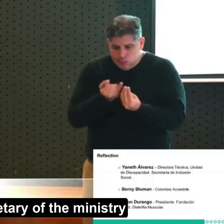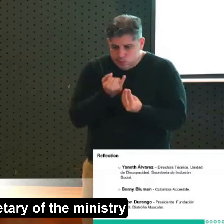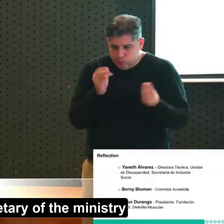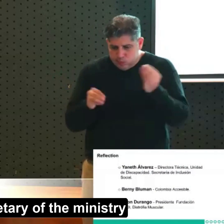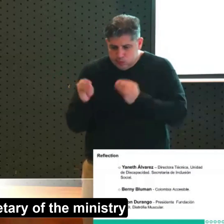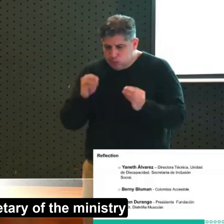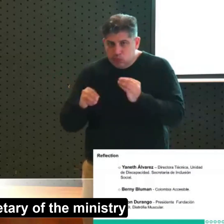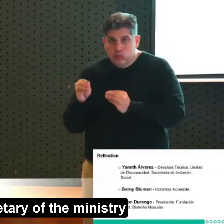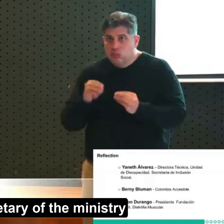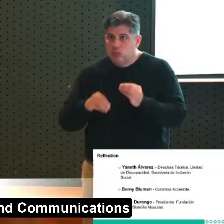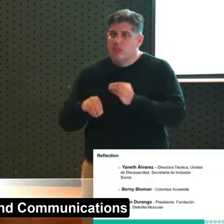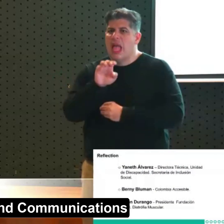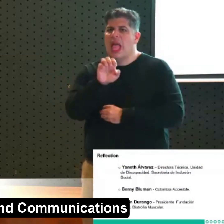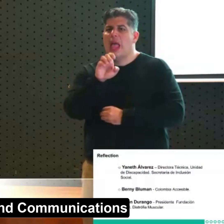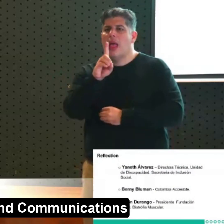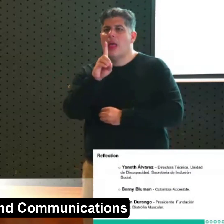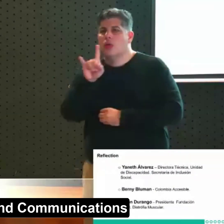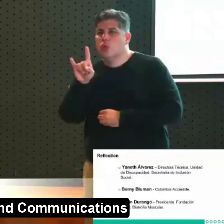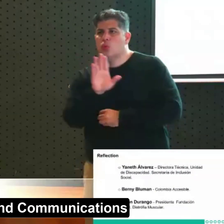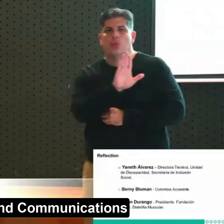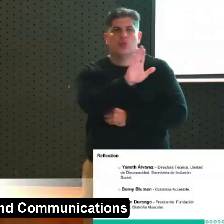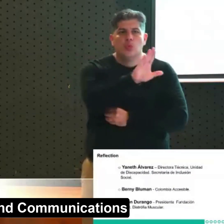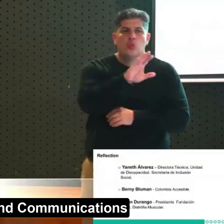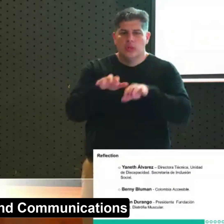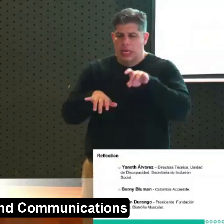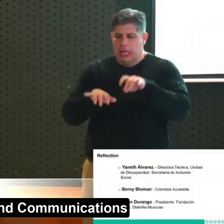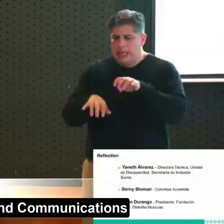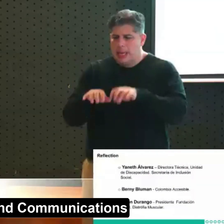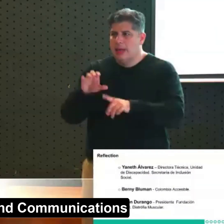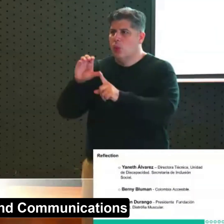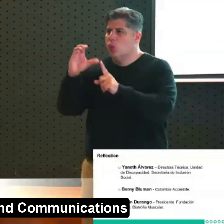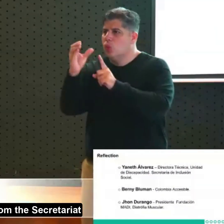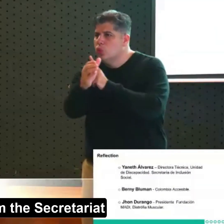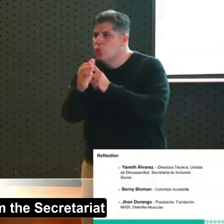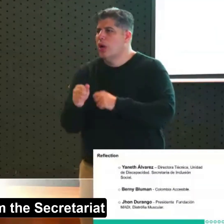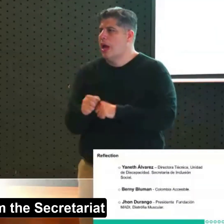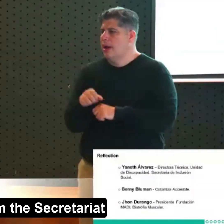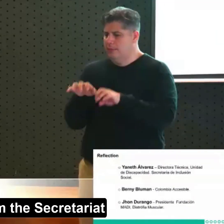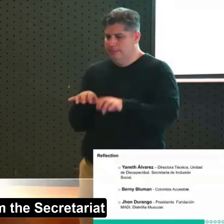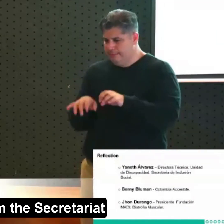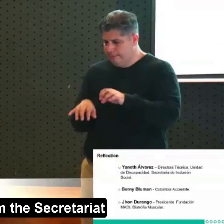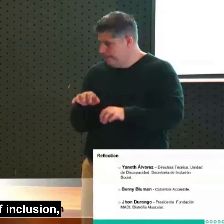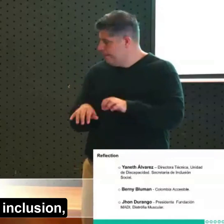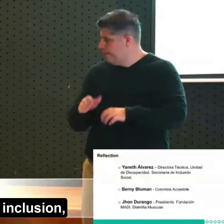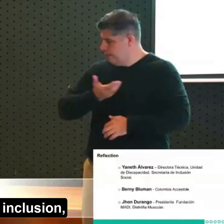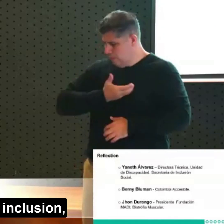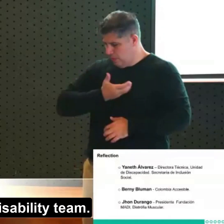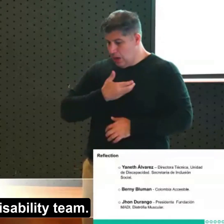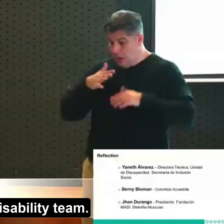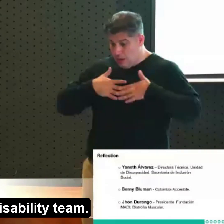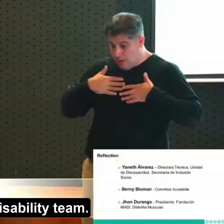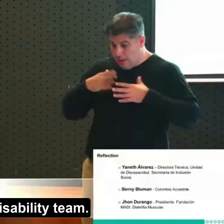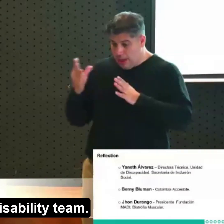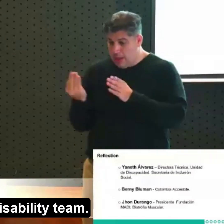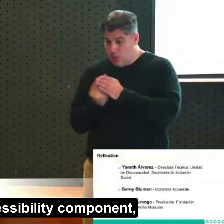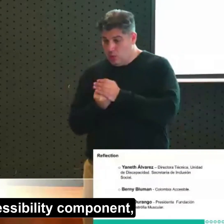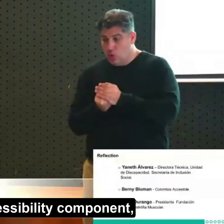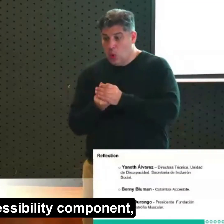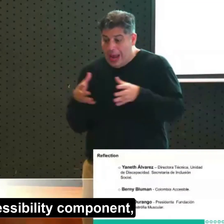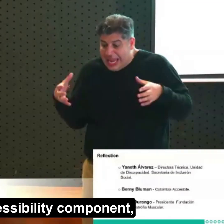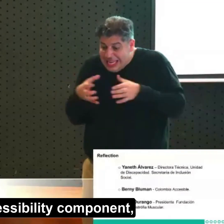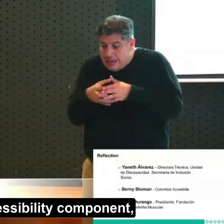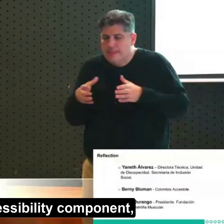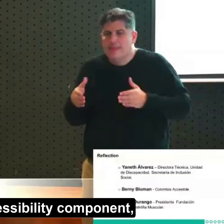EDU, the Secretariat of the Ministry of Culture and Communications, we from the Secretariat of Inclusion and the Disability Team